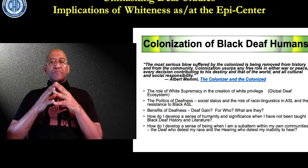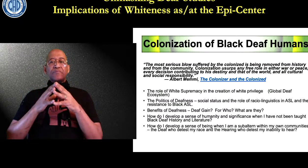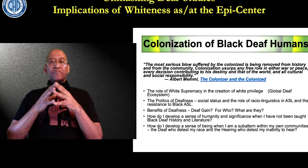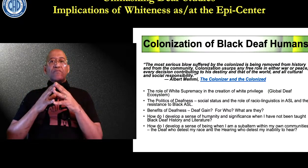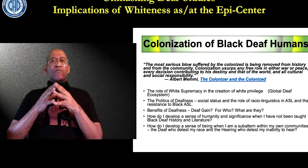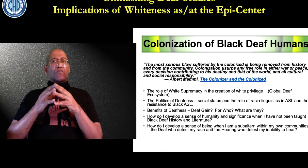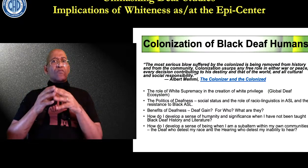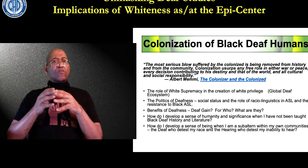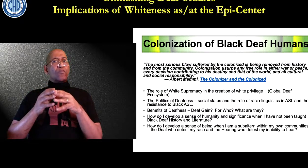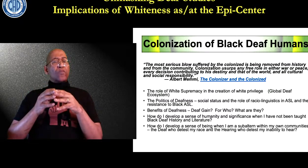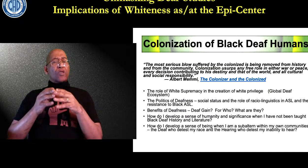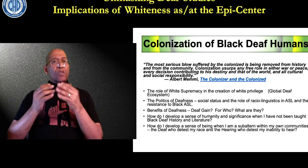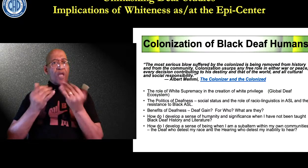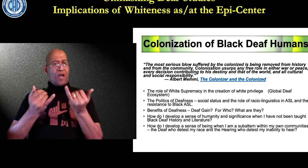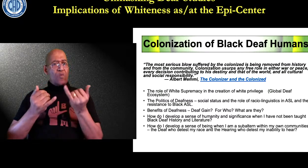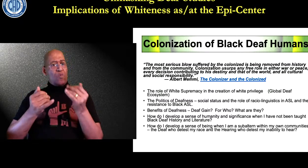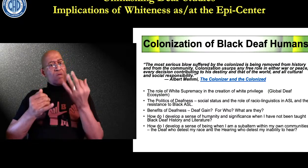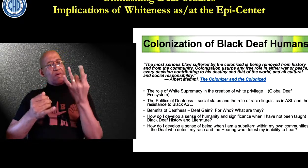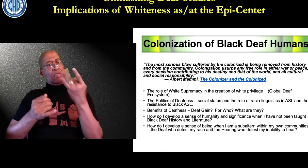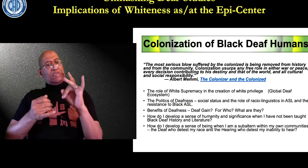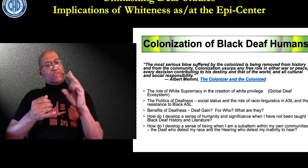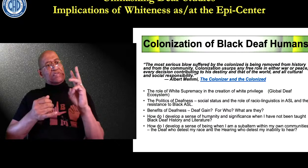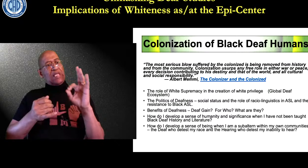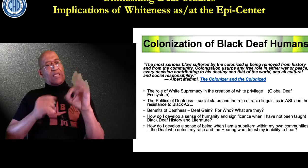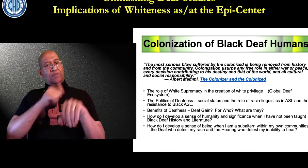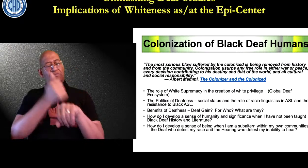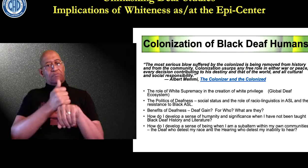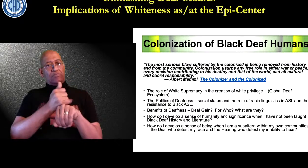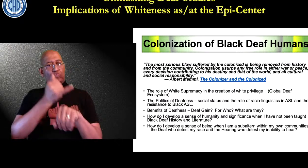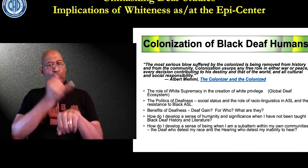It was a golden age for the deaf or the Black community.